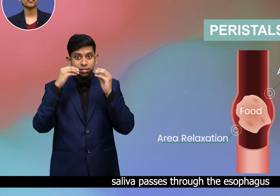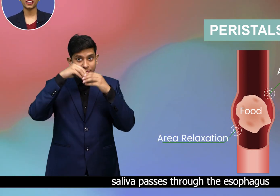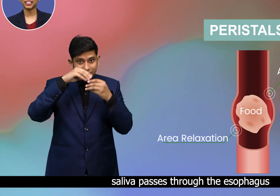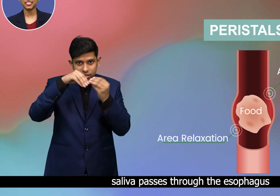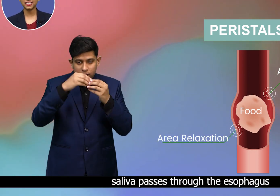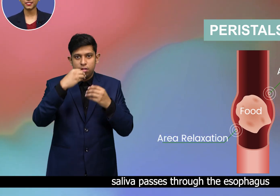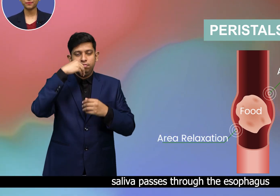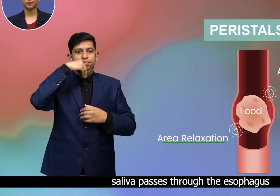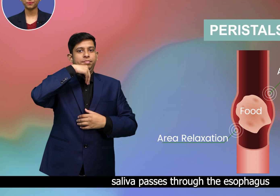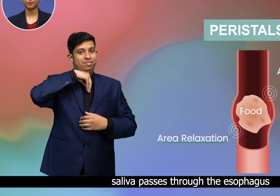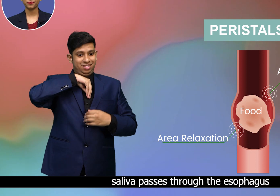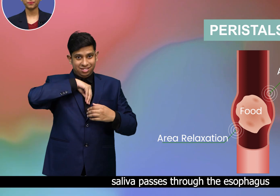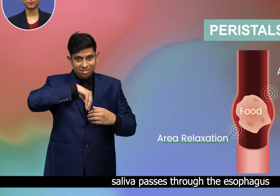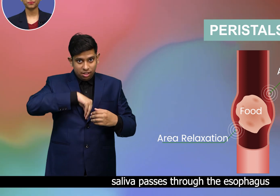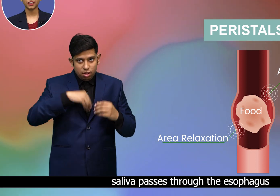the esophagus